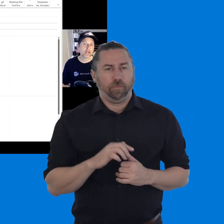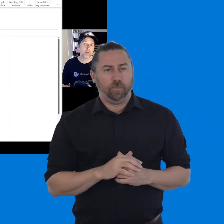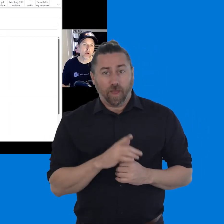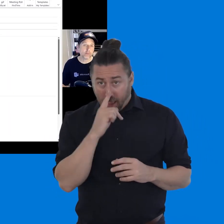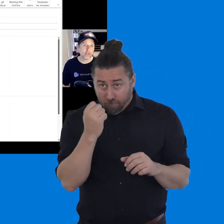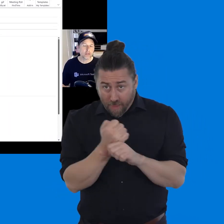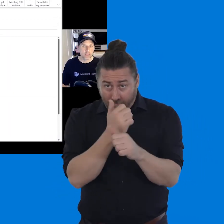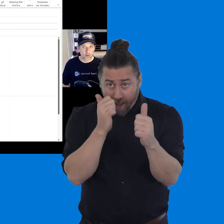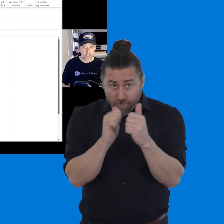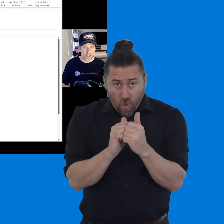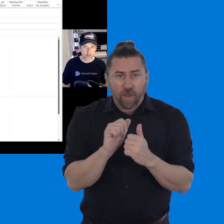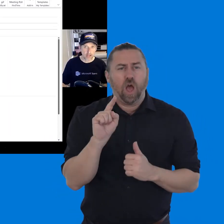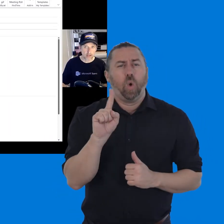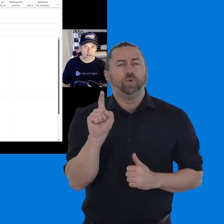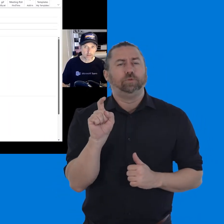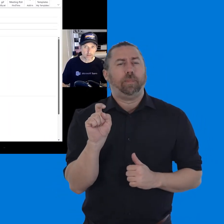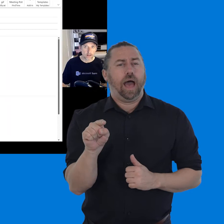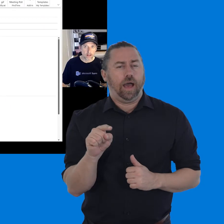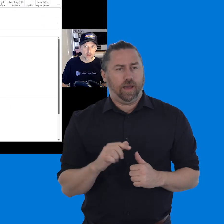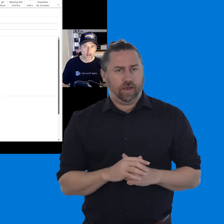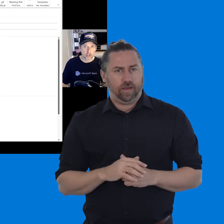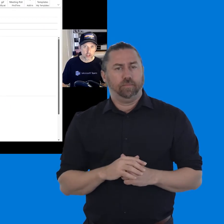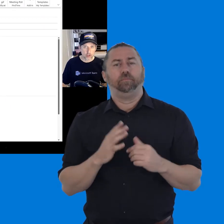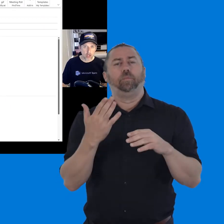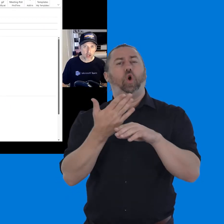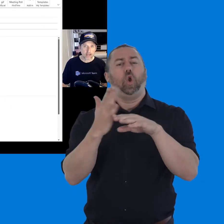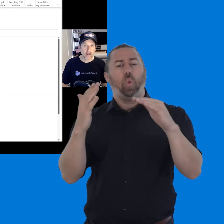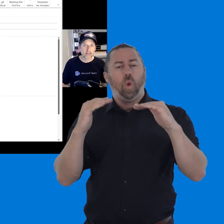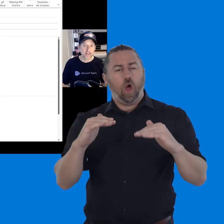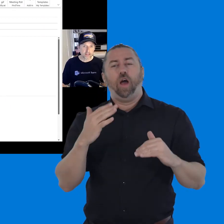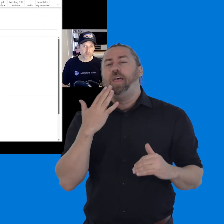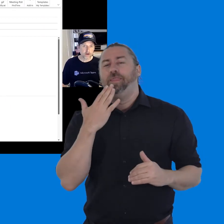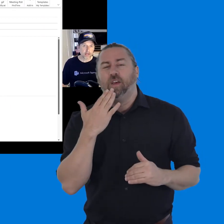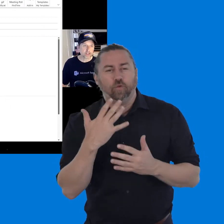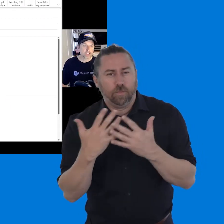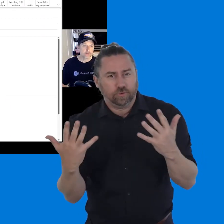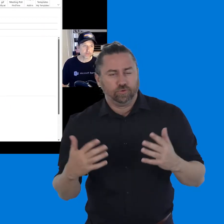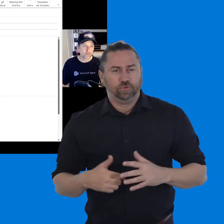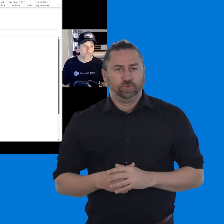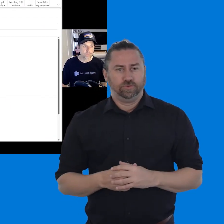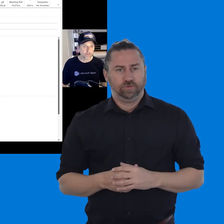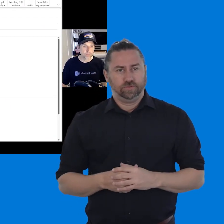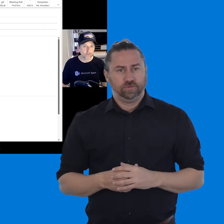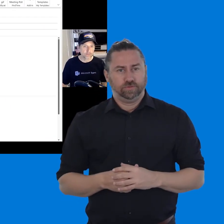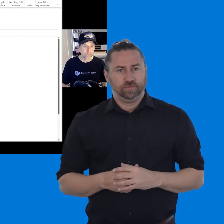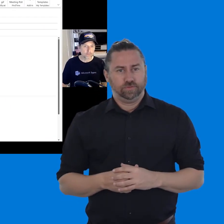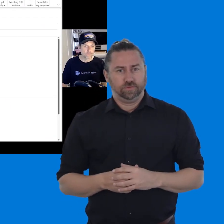we make an appointment? Question mark. New line. Thanks very much.